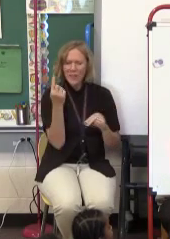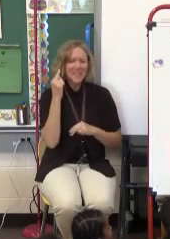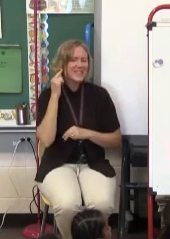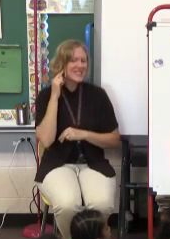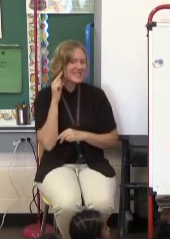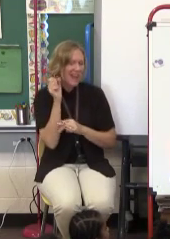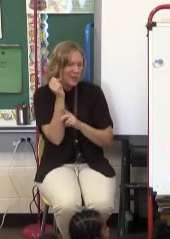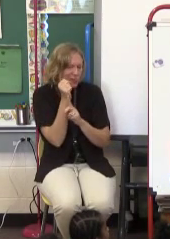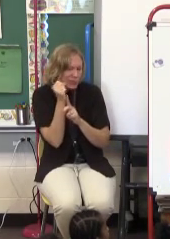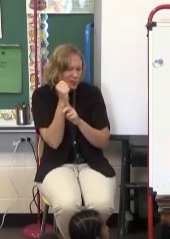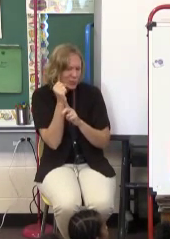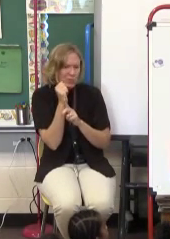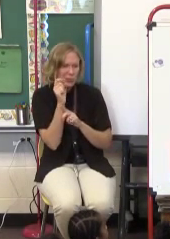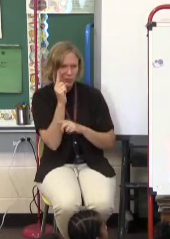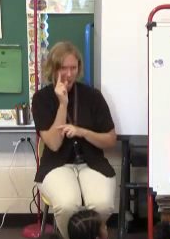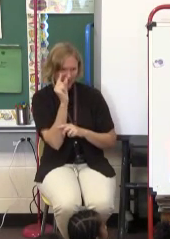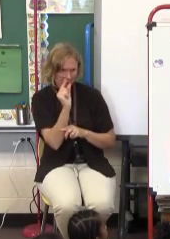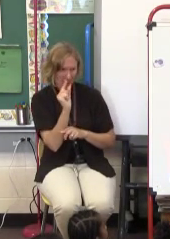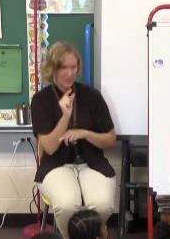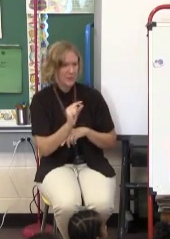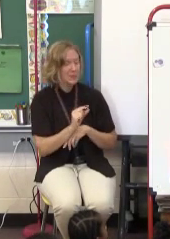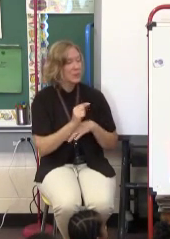start with the word